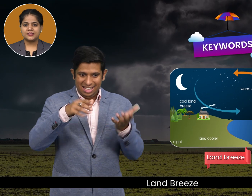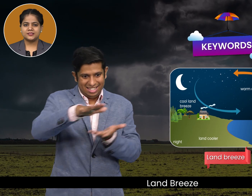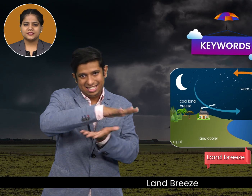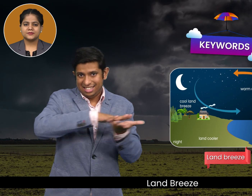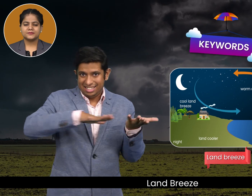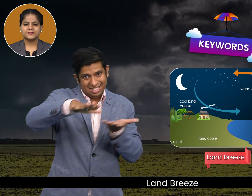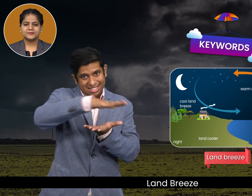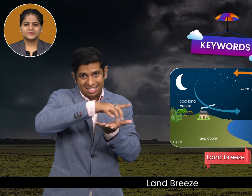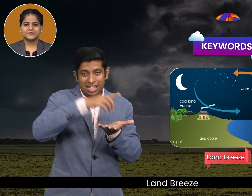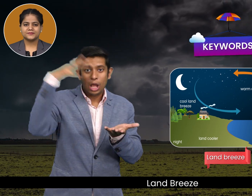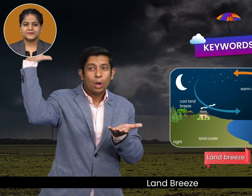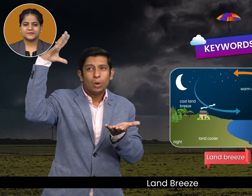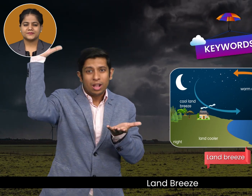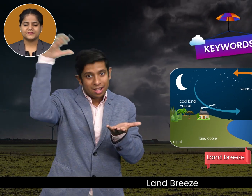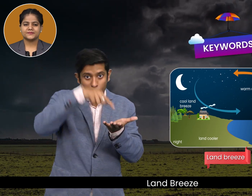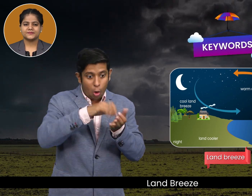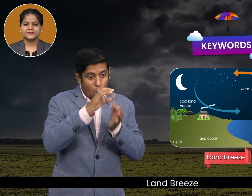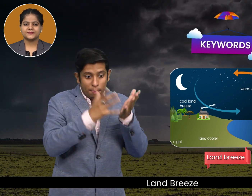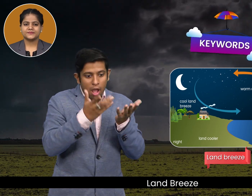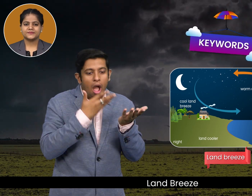land breeze,